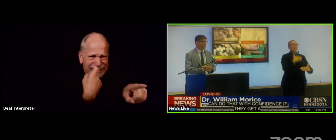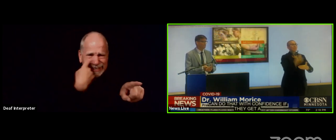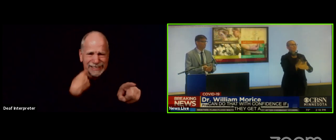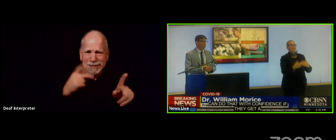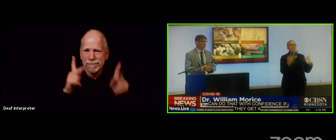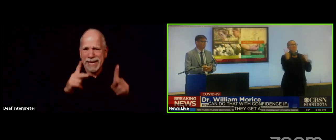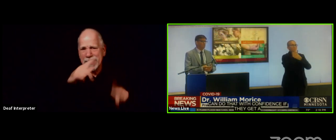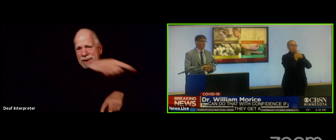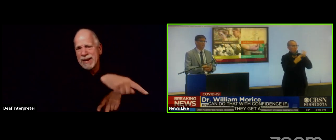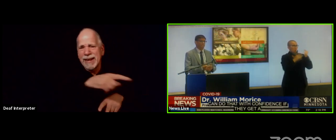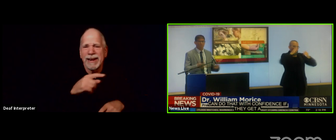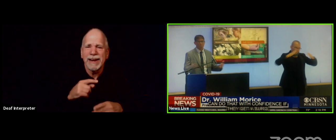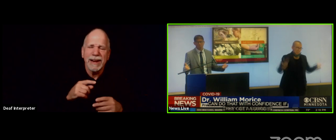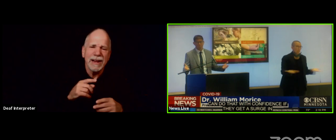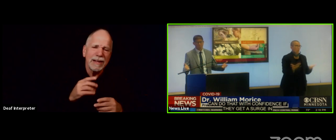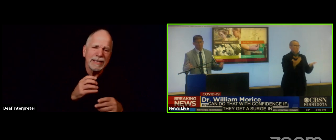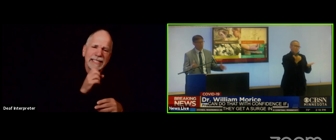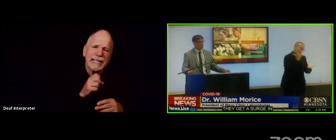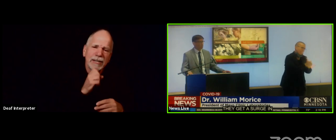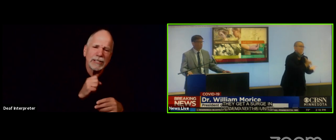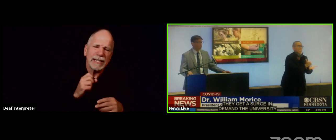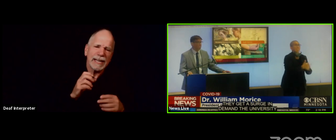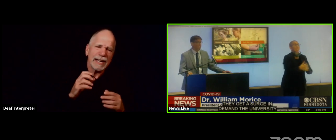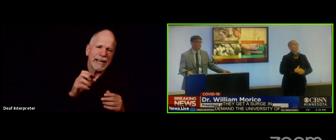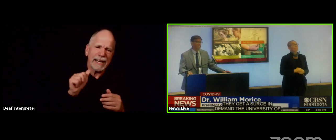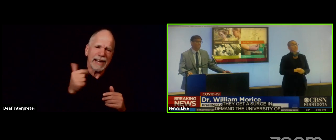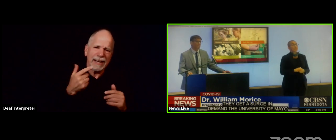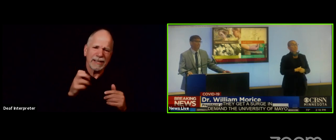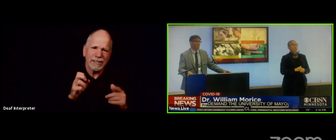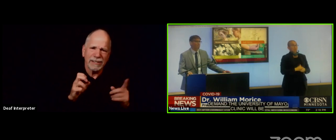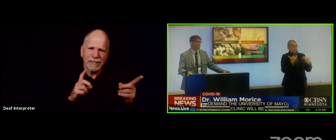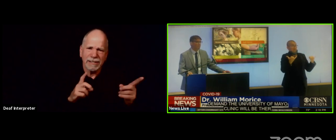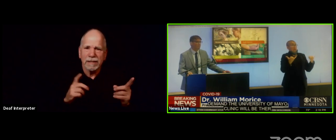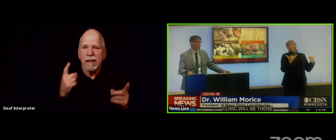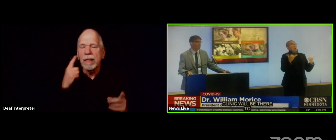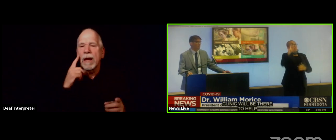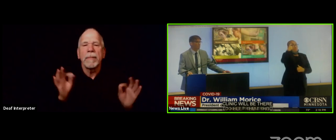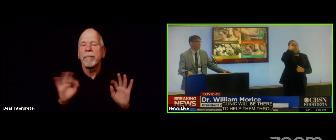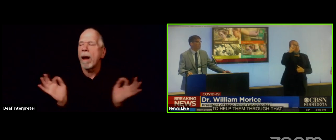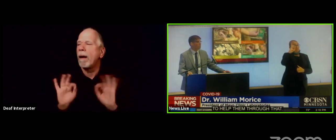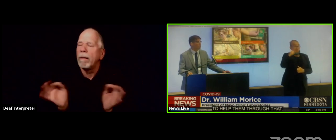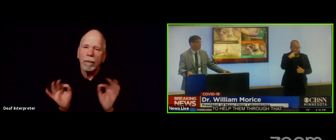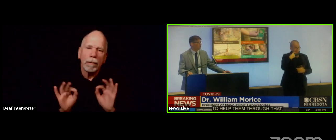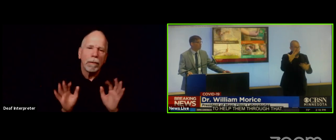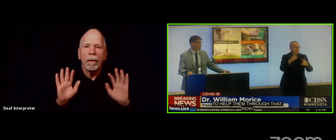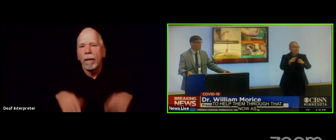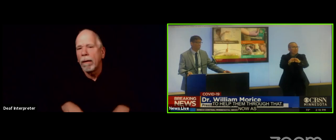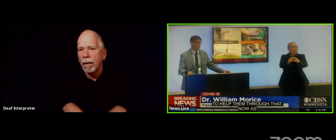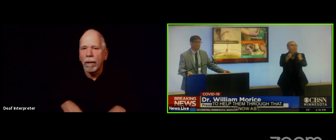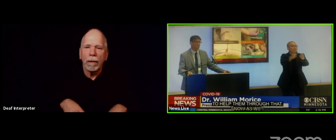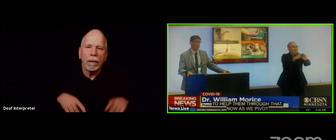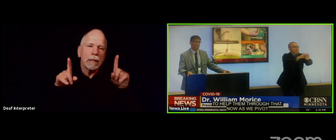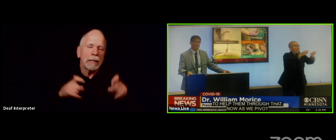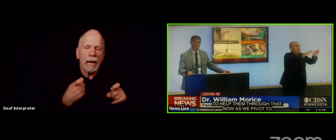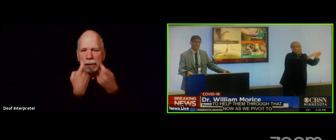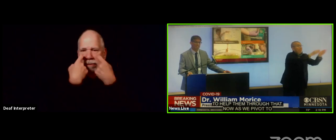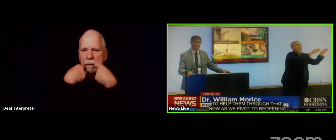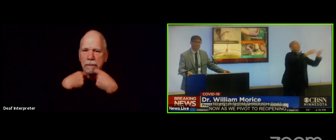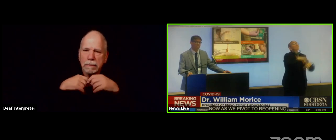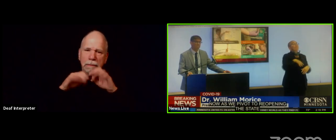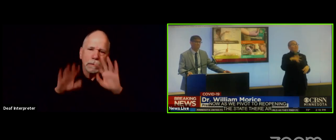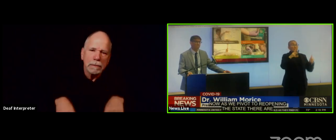that. Now, as we pivot to reopening up the state, there are many others outside of healthcare who need the testing, who need access